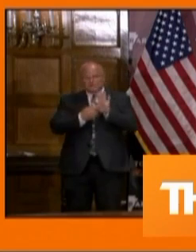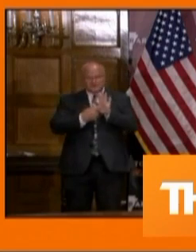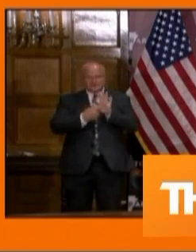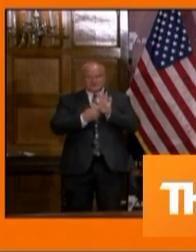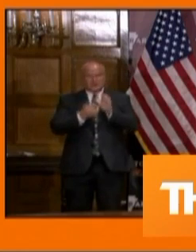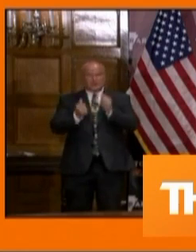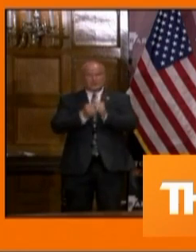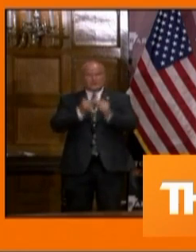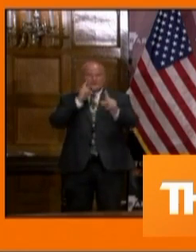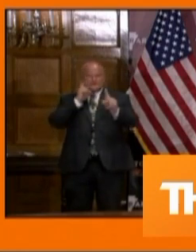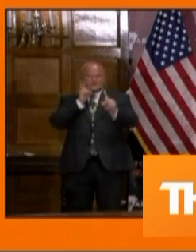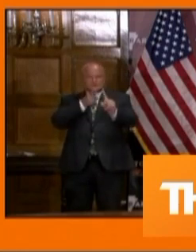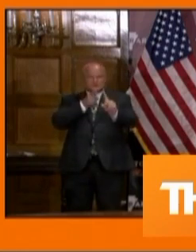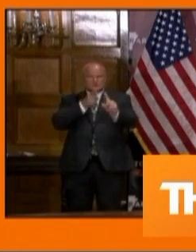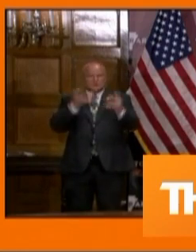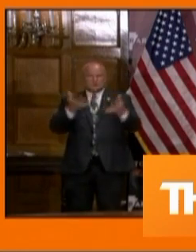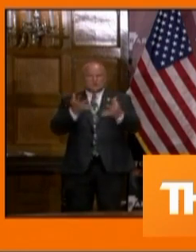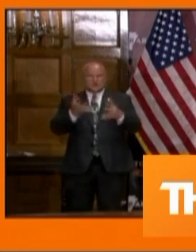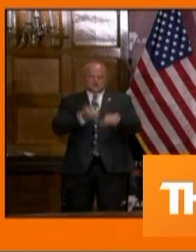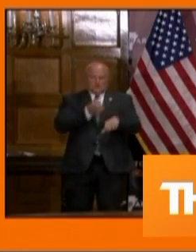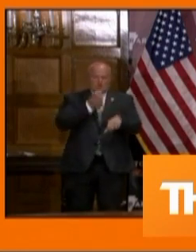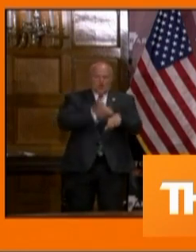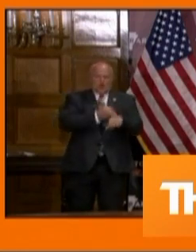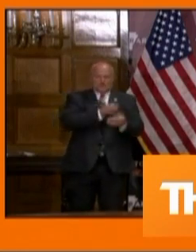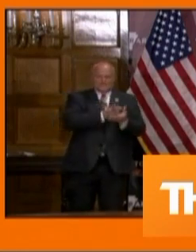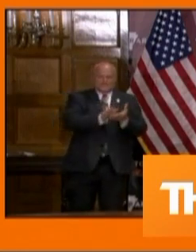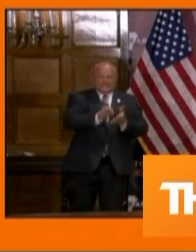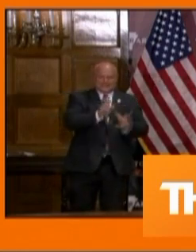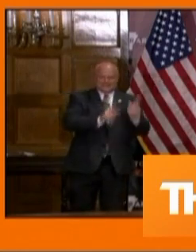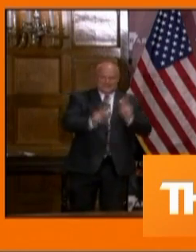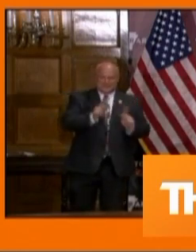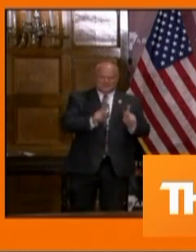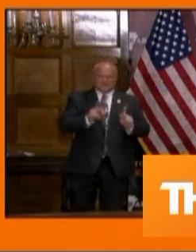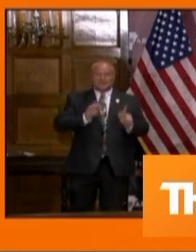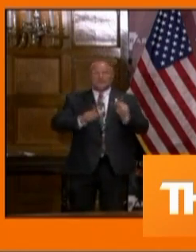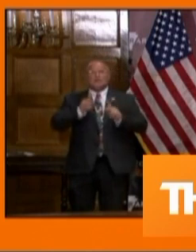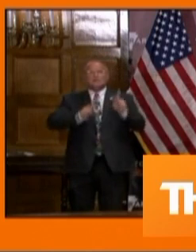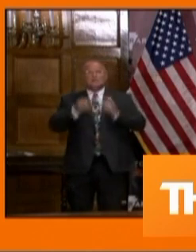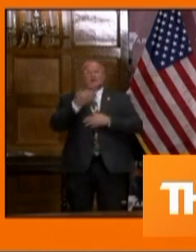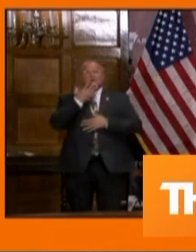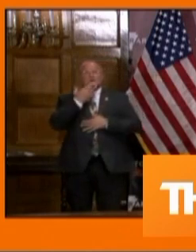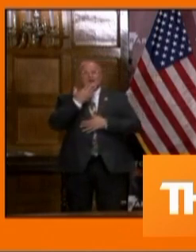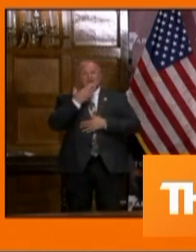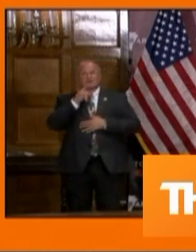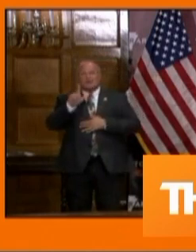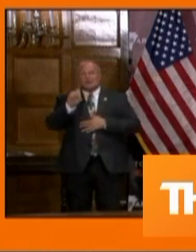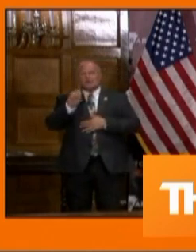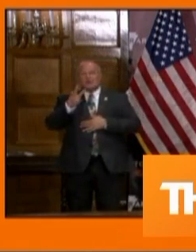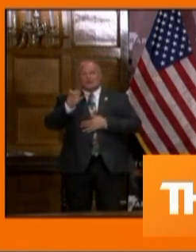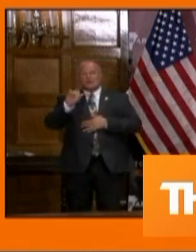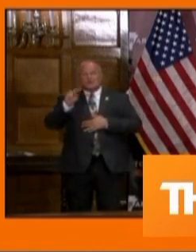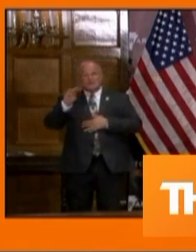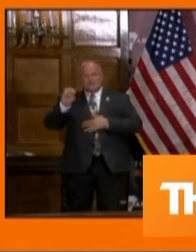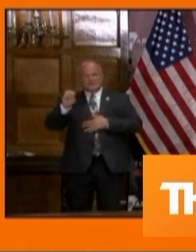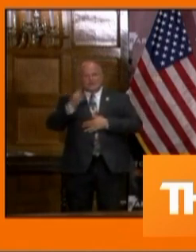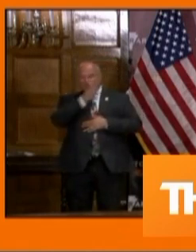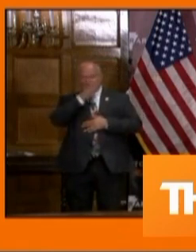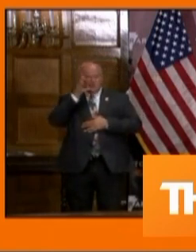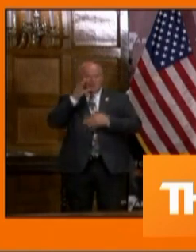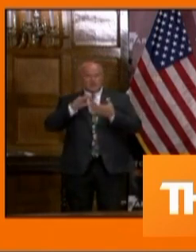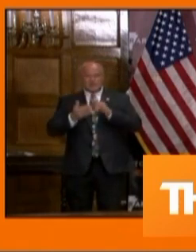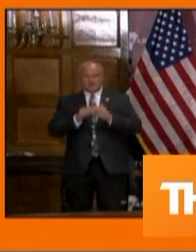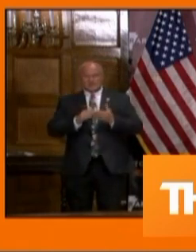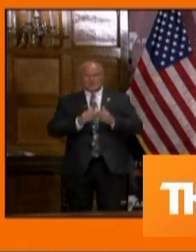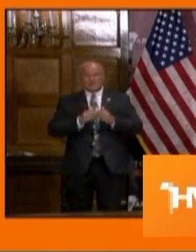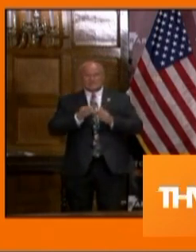count with a targeted focus on hard-to-count populations, including people of color, low-income communities, rural